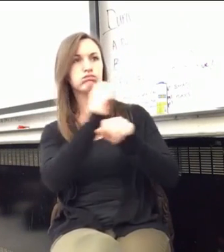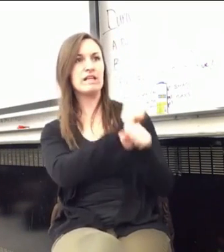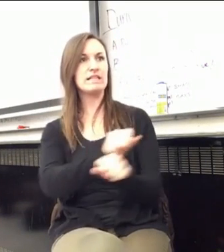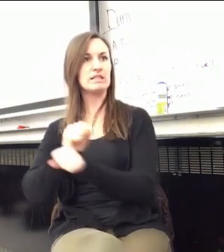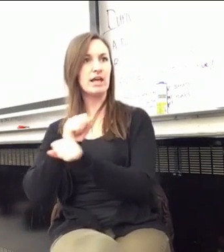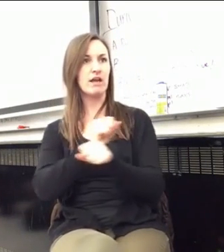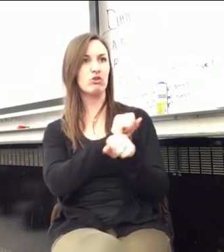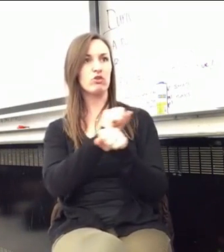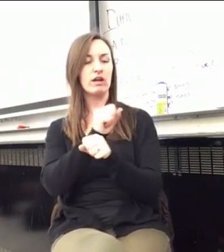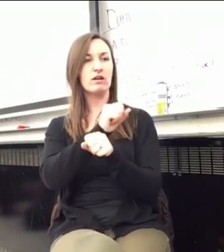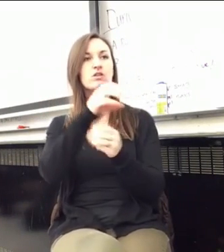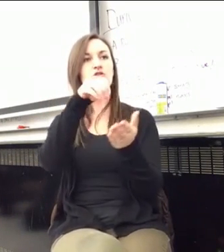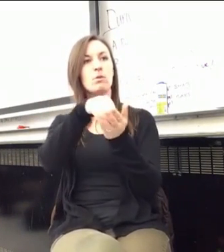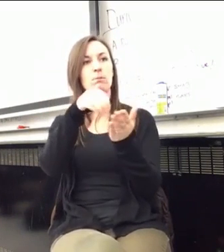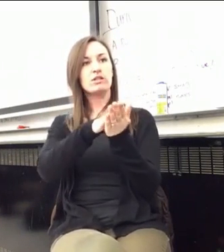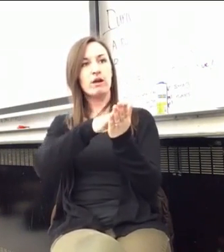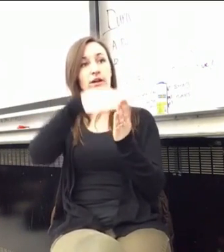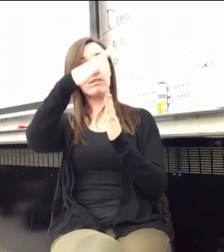it, radical